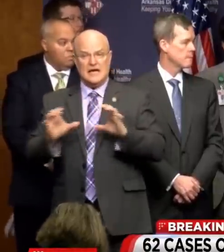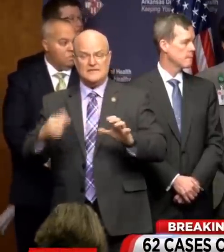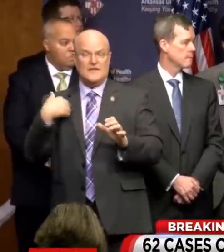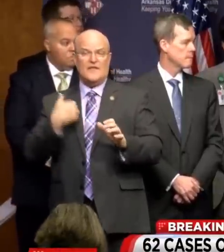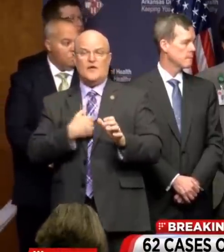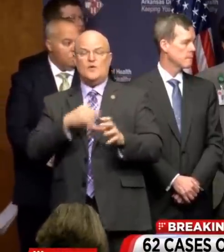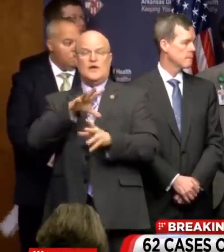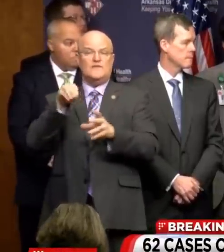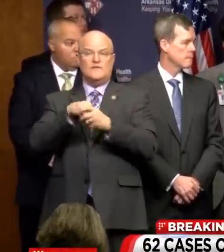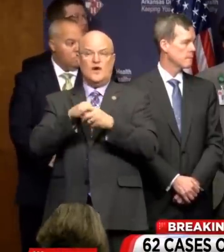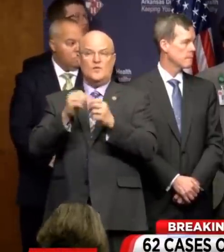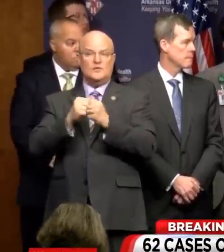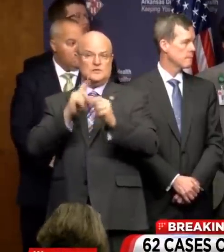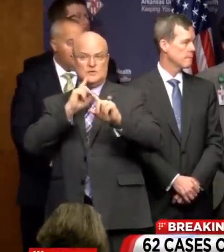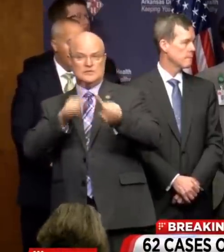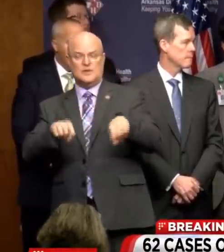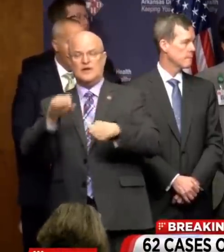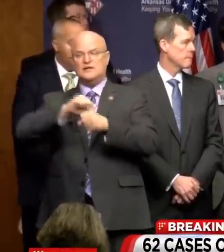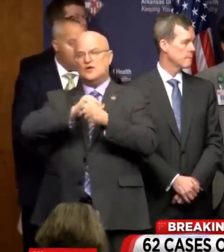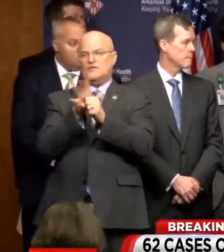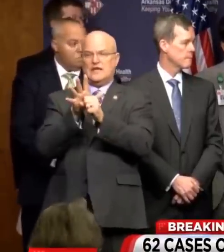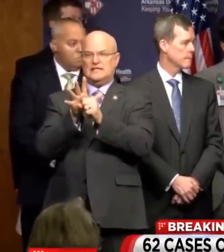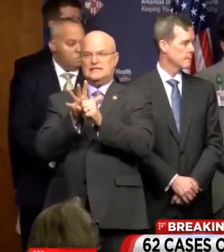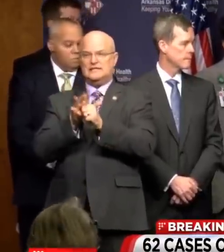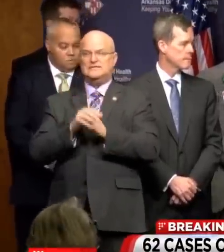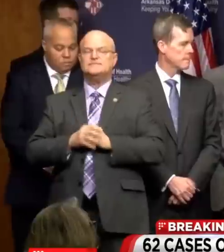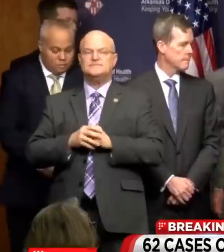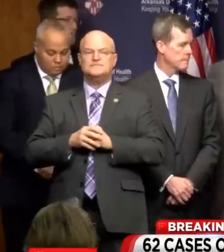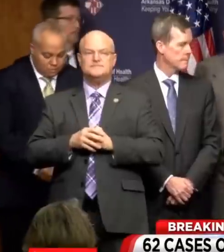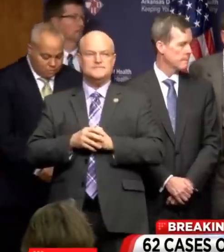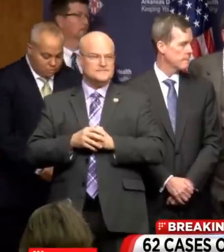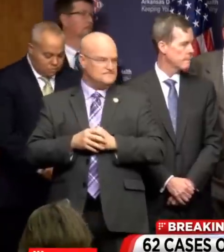are involved in to respond to COVID-19. Geraldine?